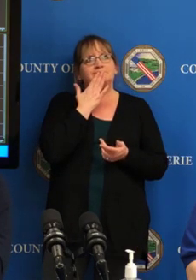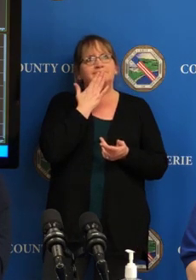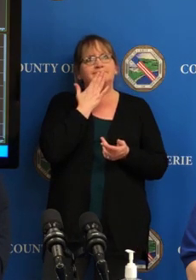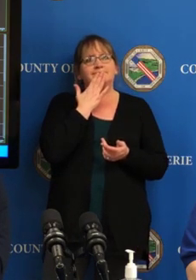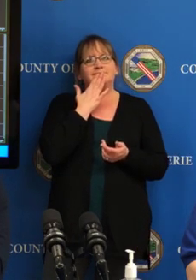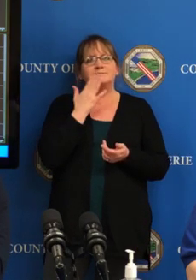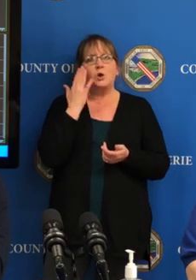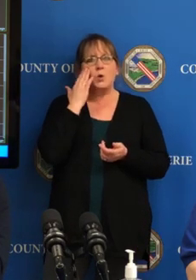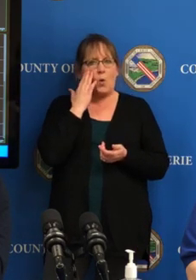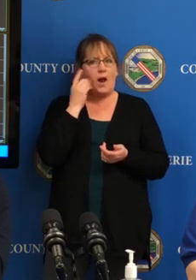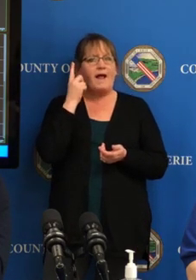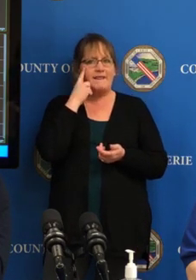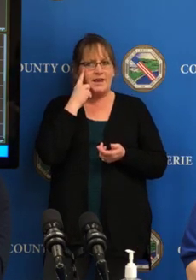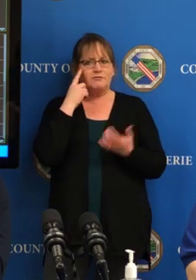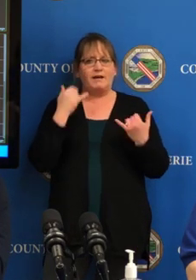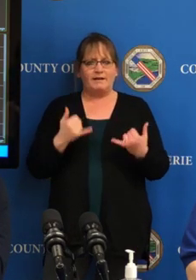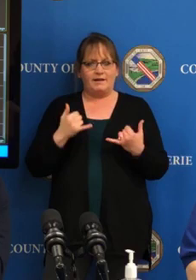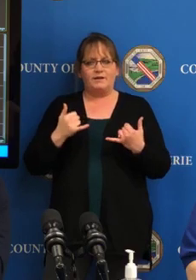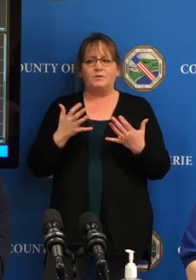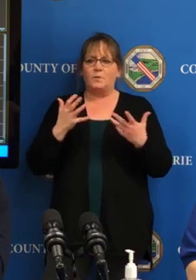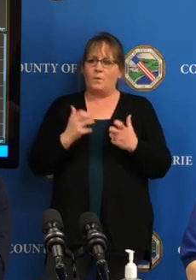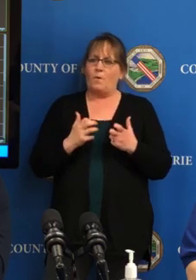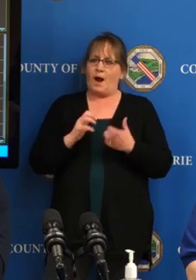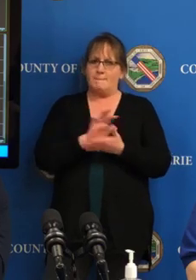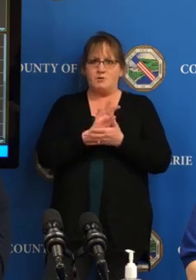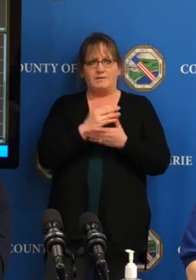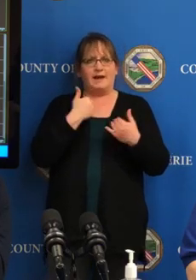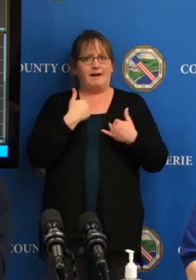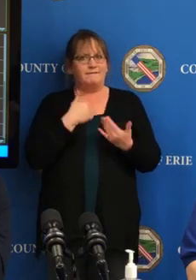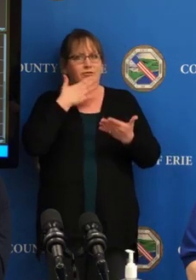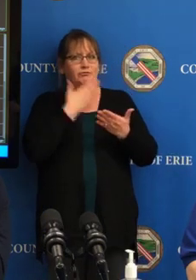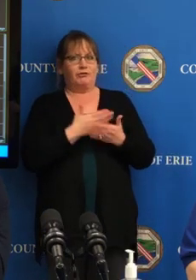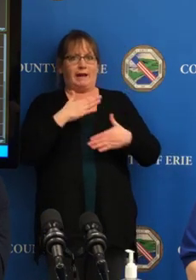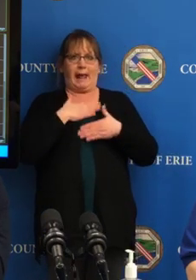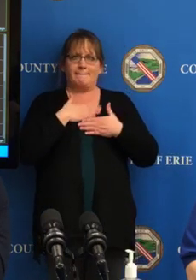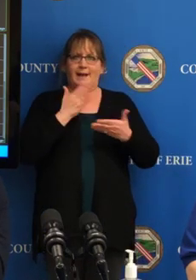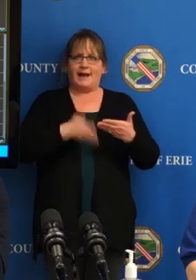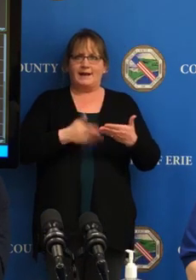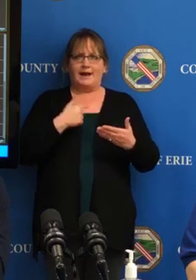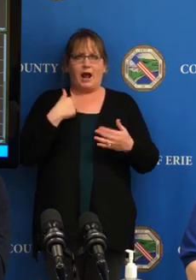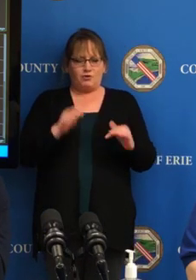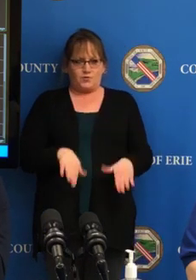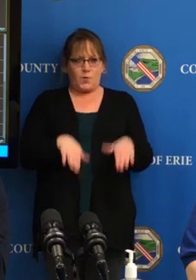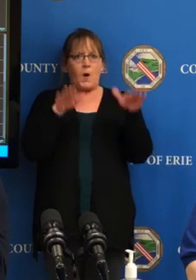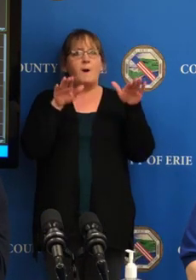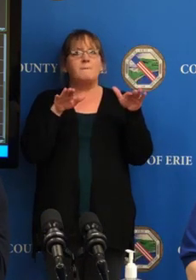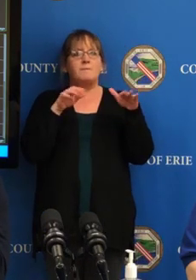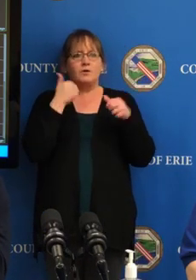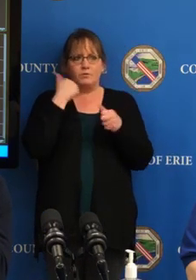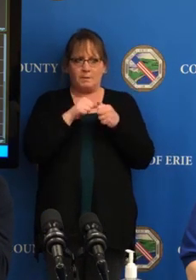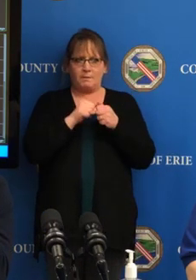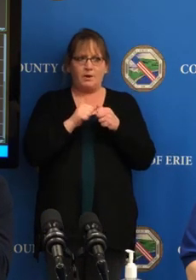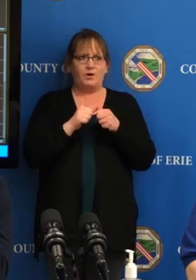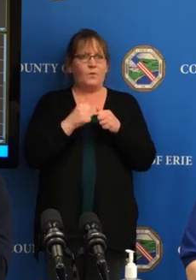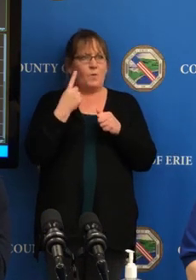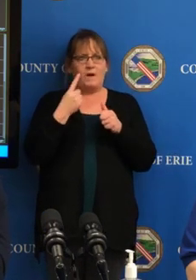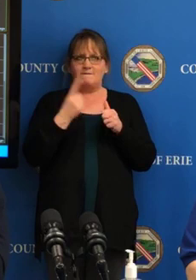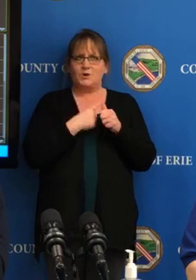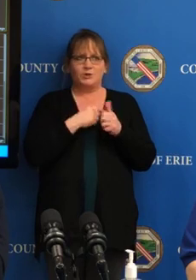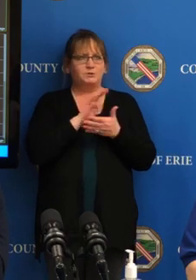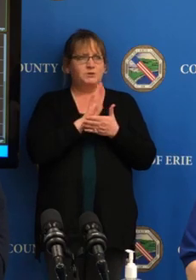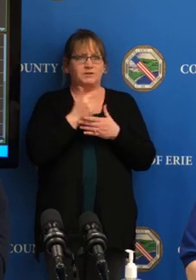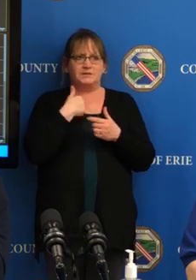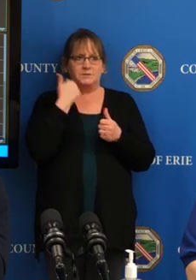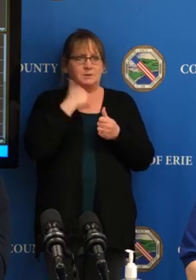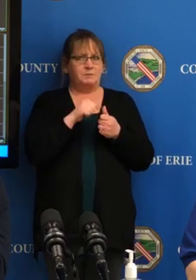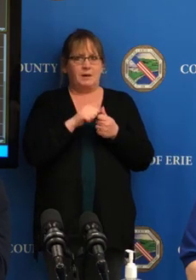Well, I think at this point we want to have a movie that has a good, happy ending. I grew up, I remember one of the first movies I remember, I was